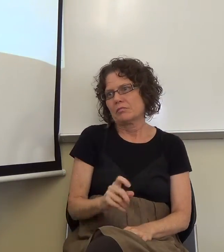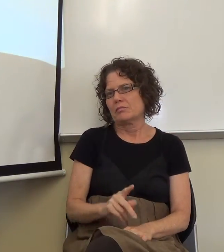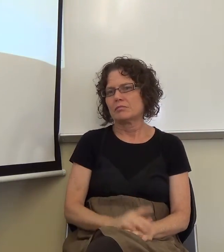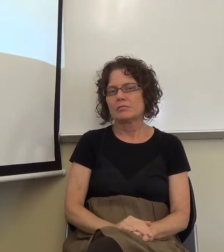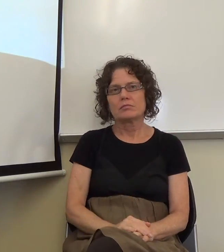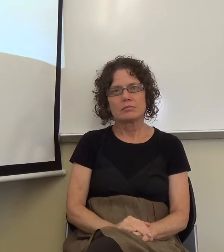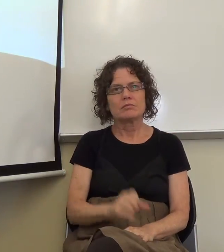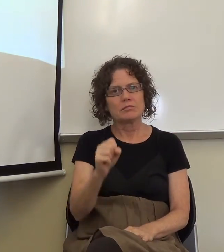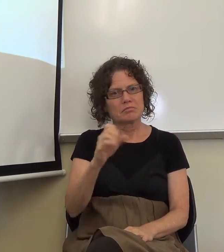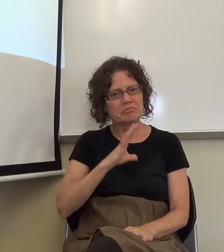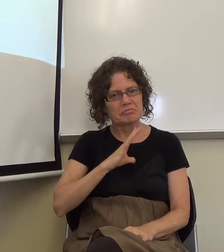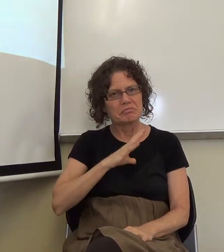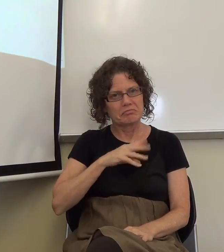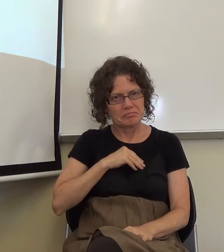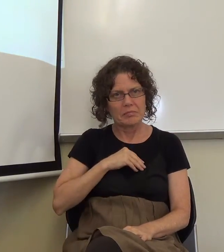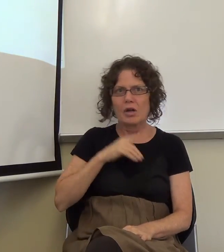What is this?